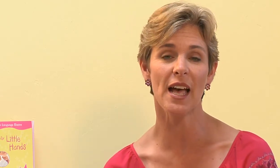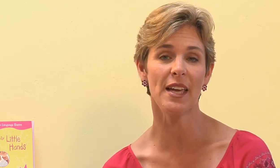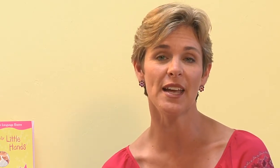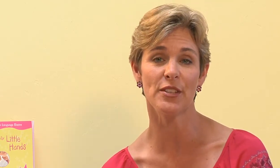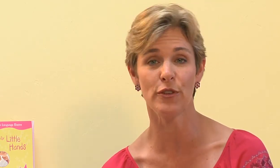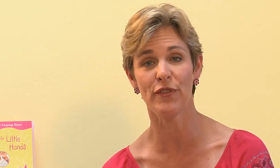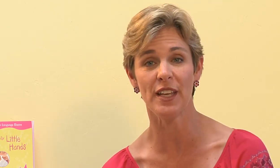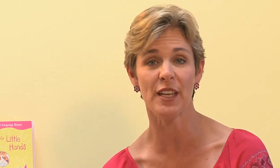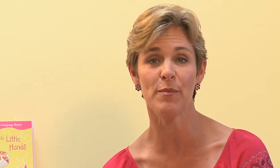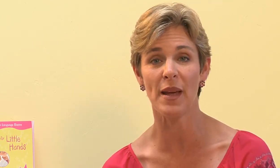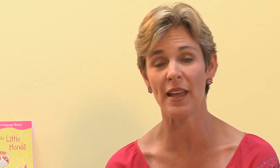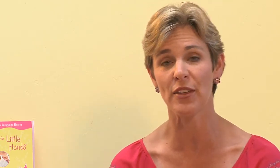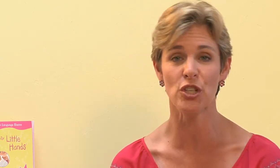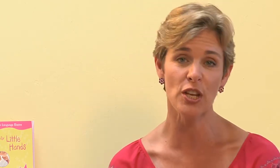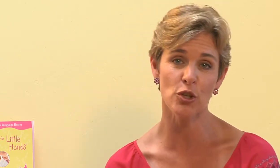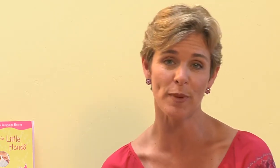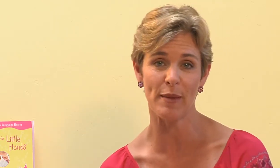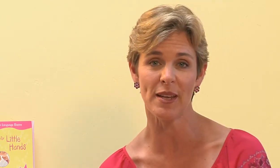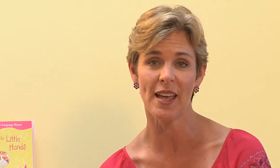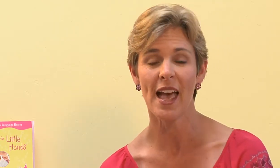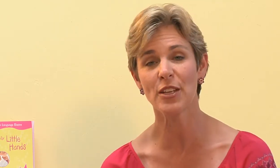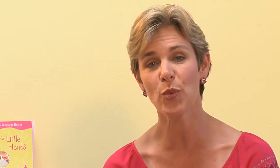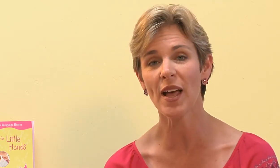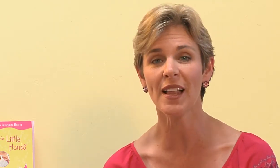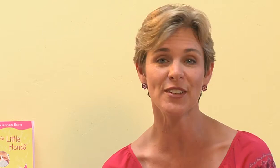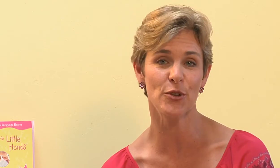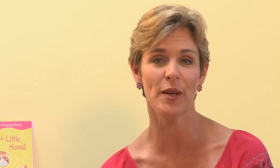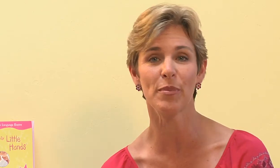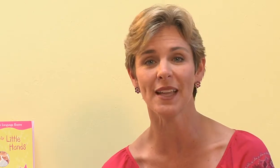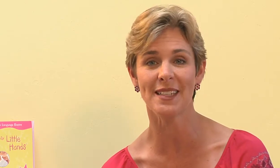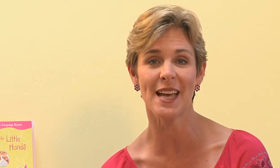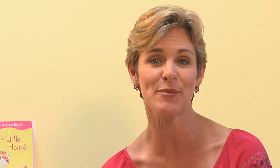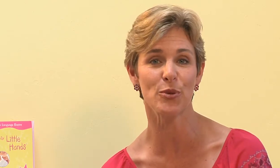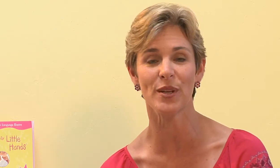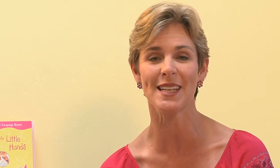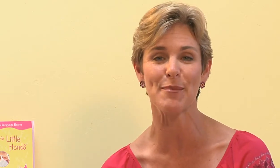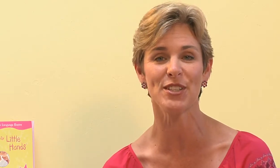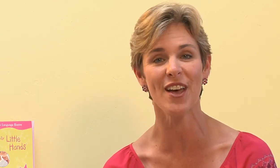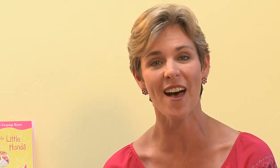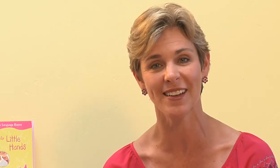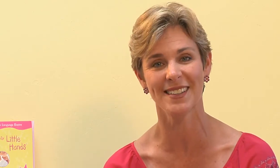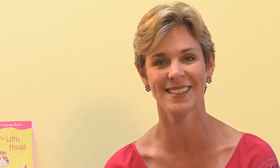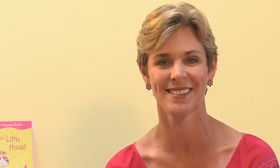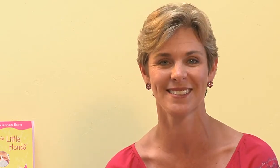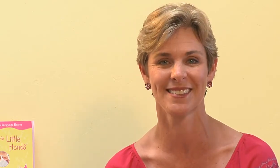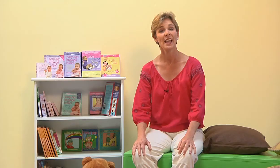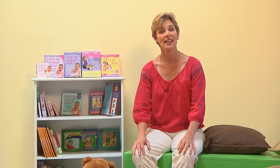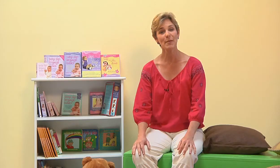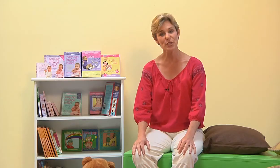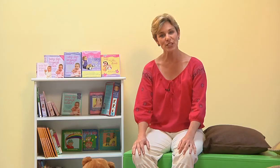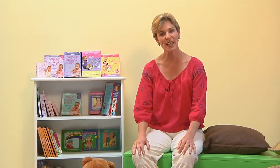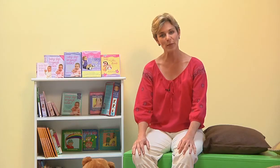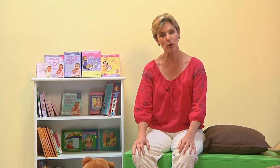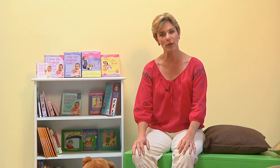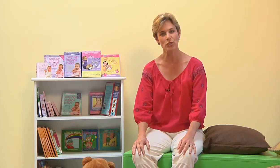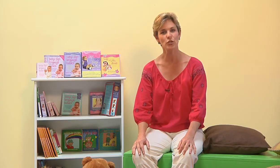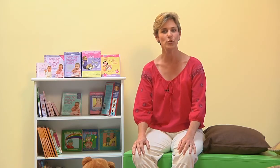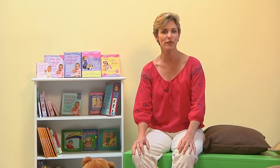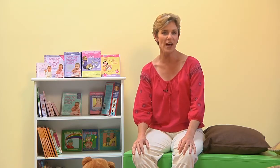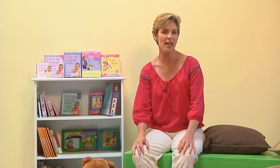sign as you feed, bathe, and change your baby, as well as during playtime, storytime, and songs. Let me just take a moment to define